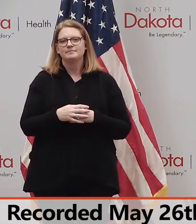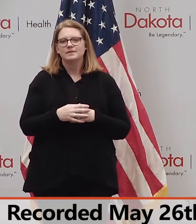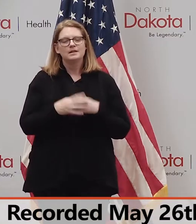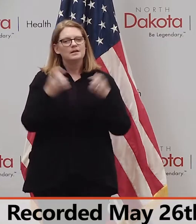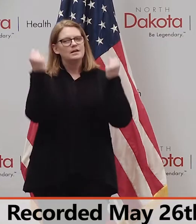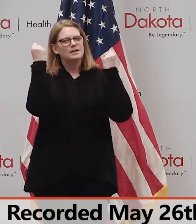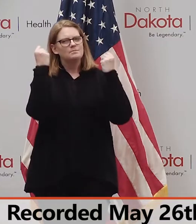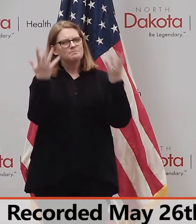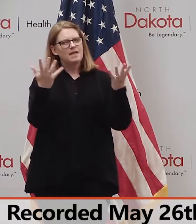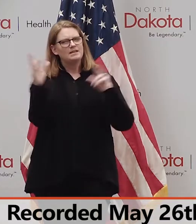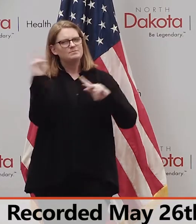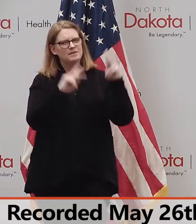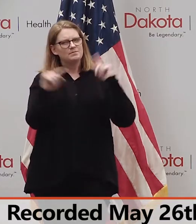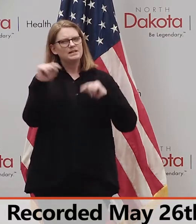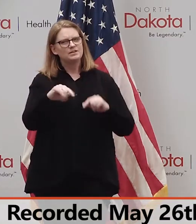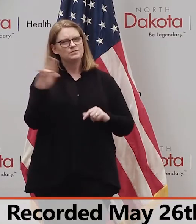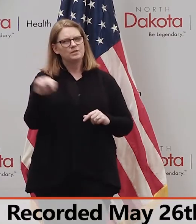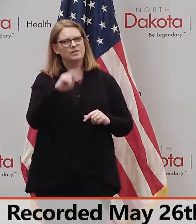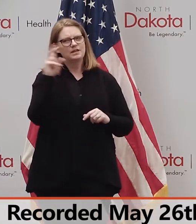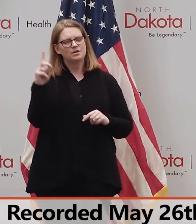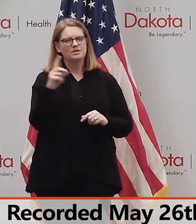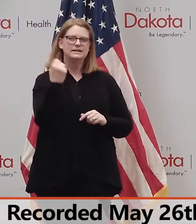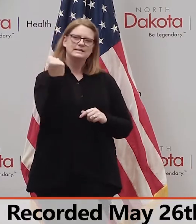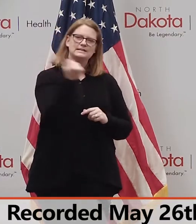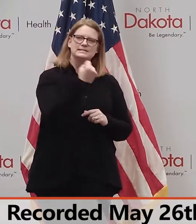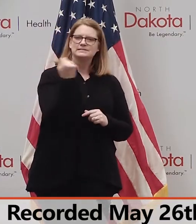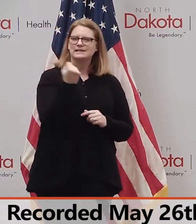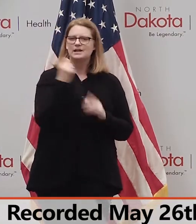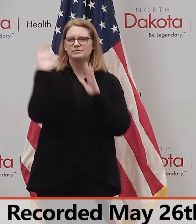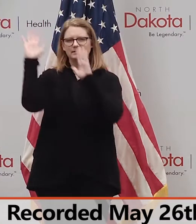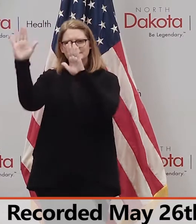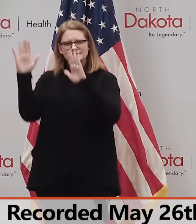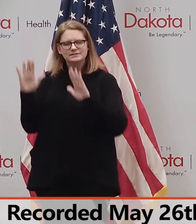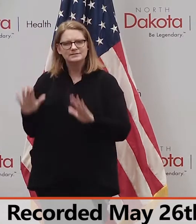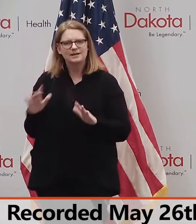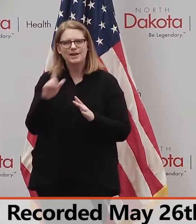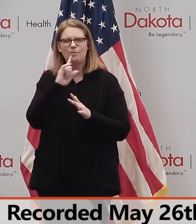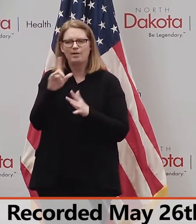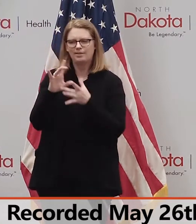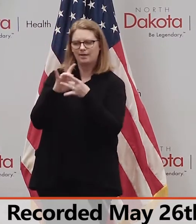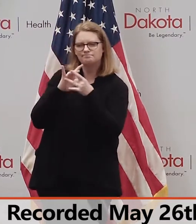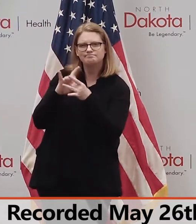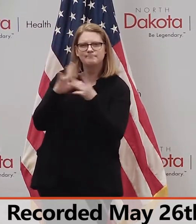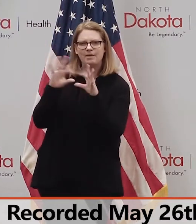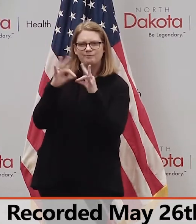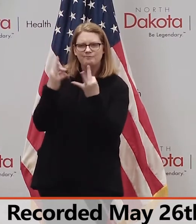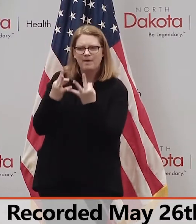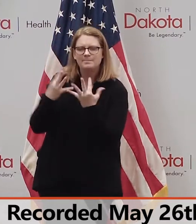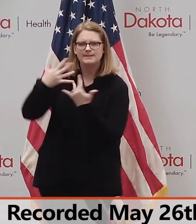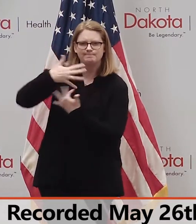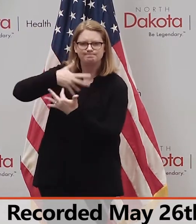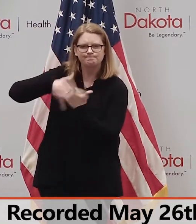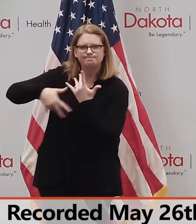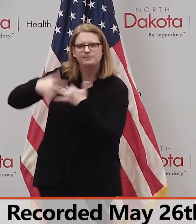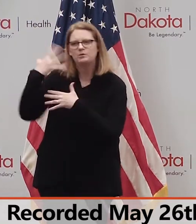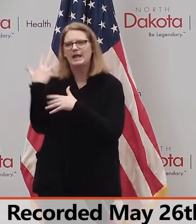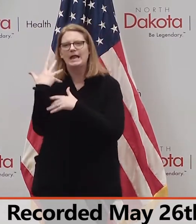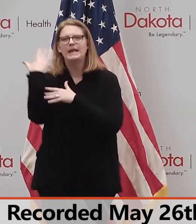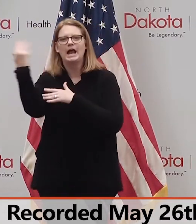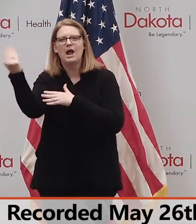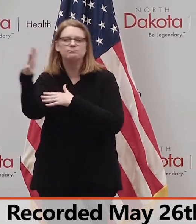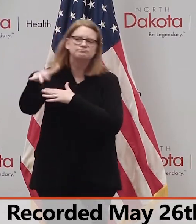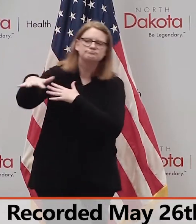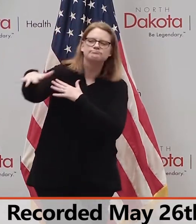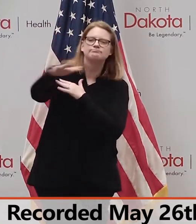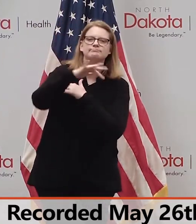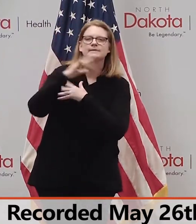for many North Dakotans on Saturday and Sunday, probably had a chance to connect with family or get out into the country and see North